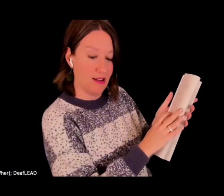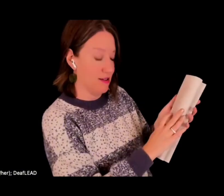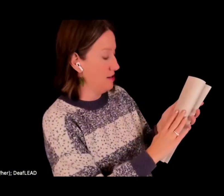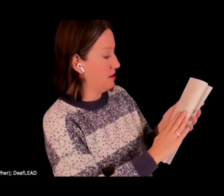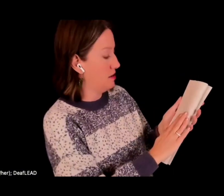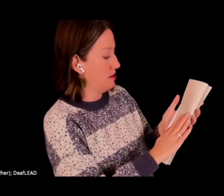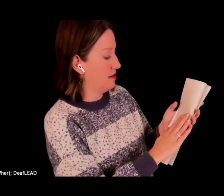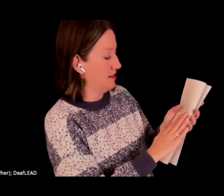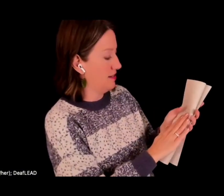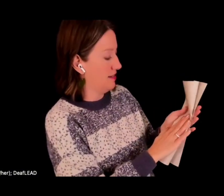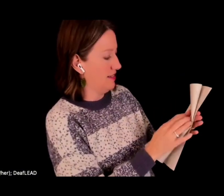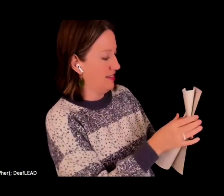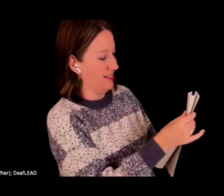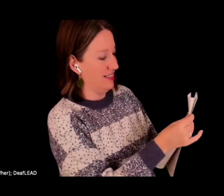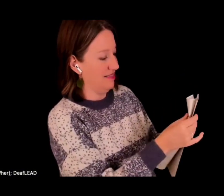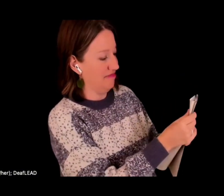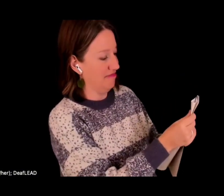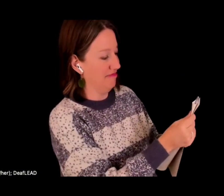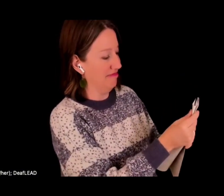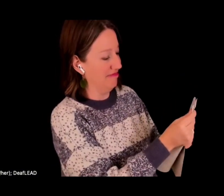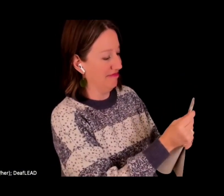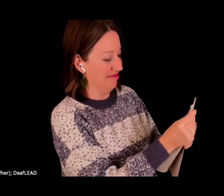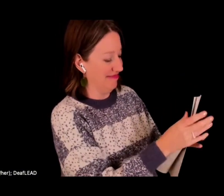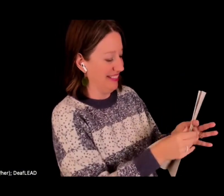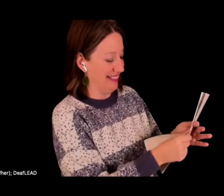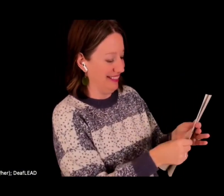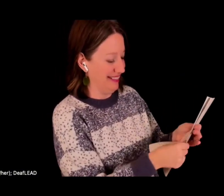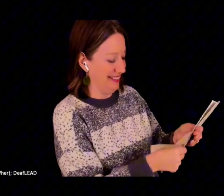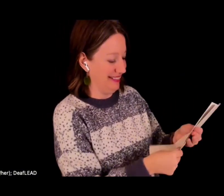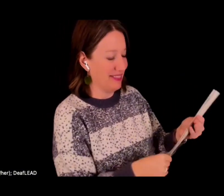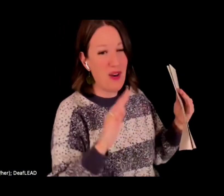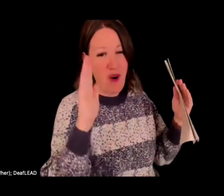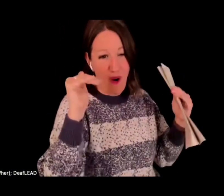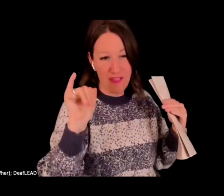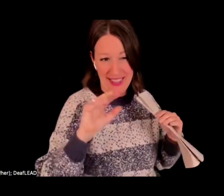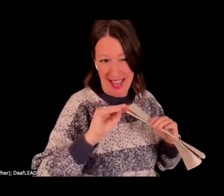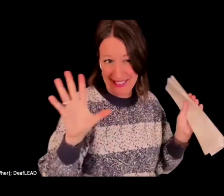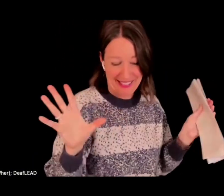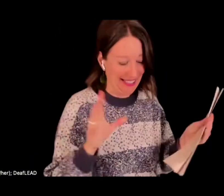and then taking the other side of the bifold, folding that.